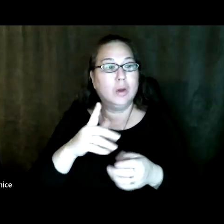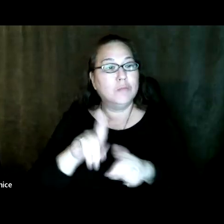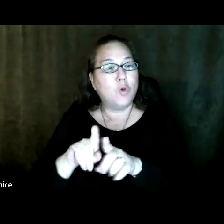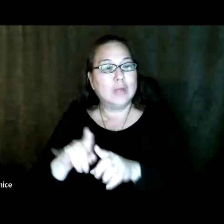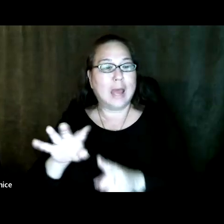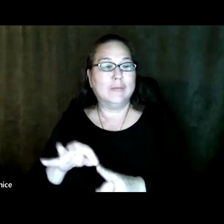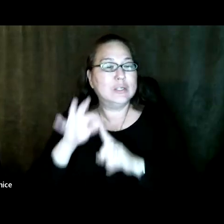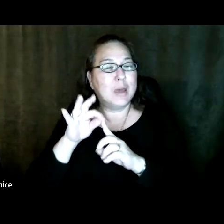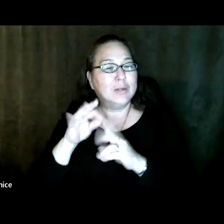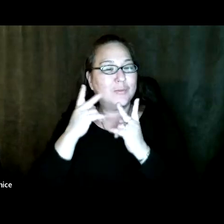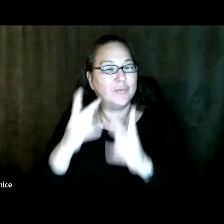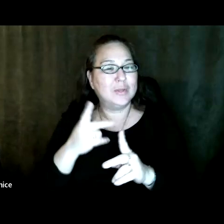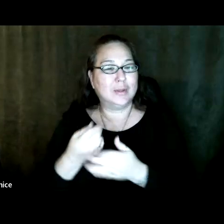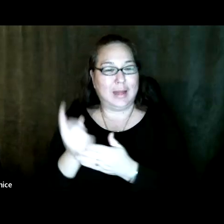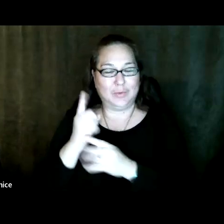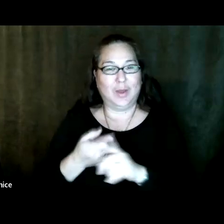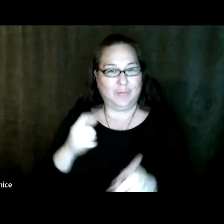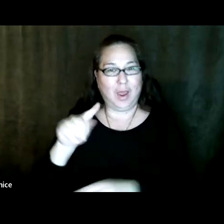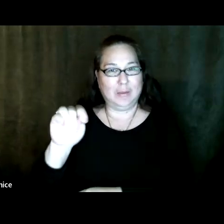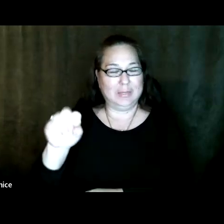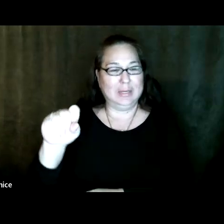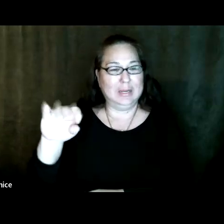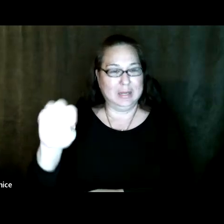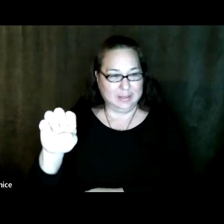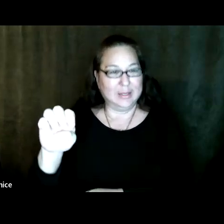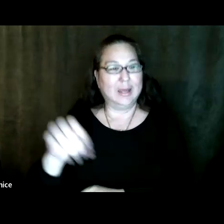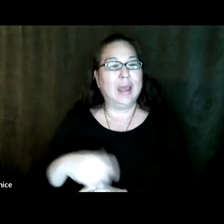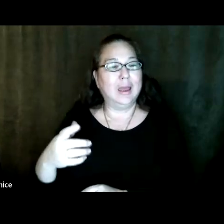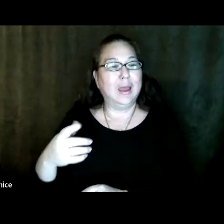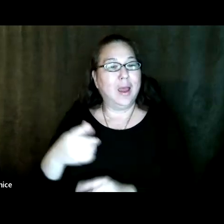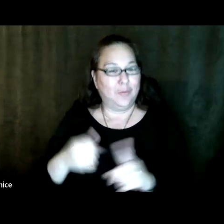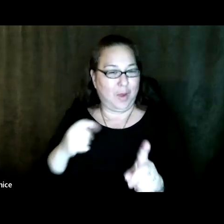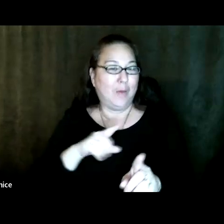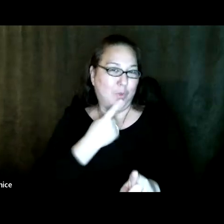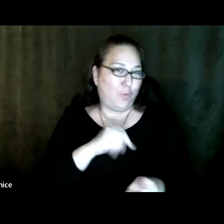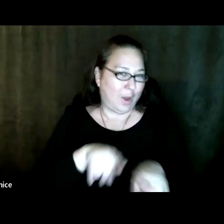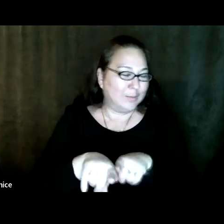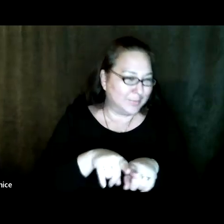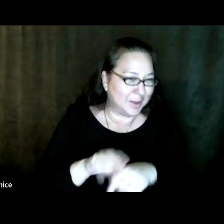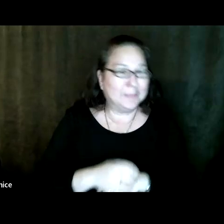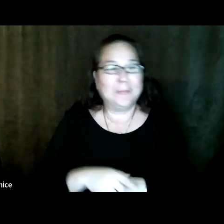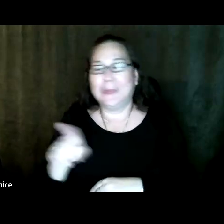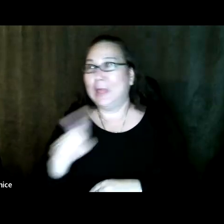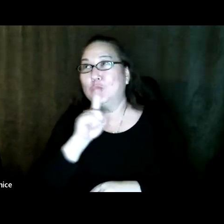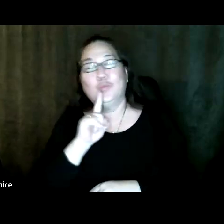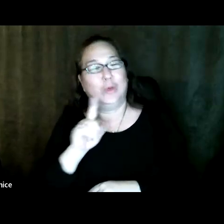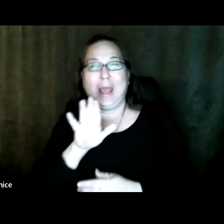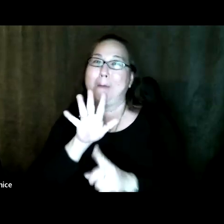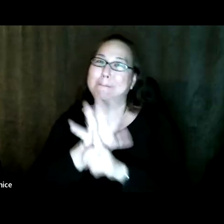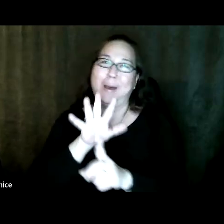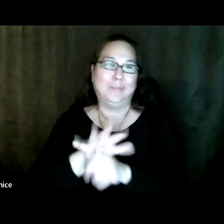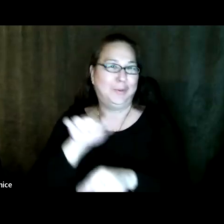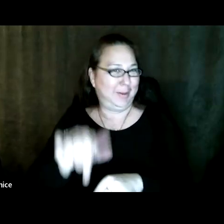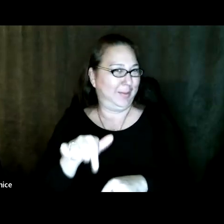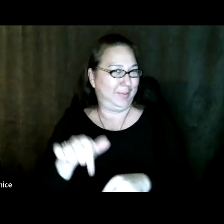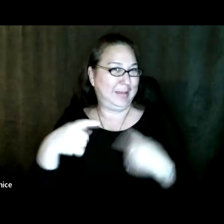England. Students had fun playing baseball and getting Tessie's autograph. Tessie's always like a big hit at these events.